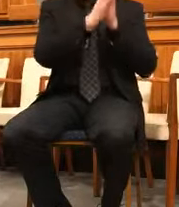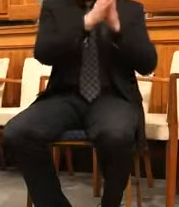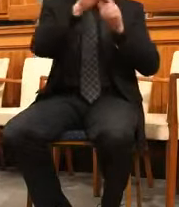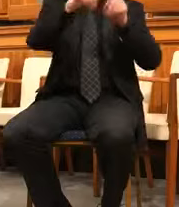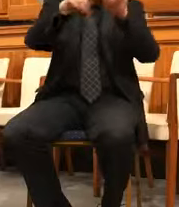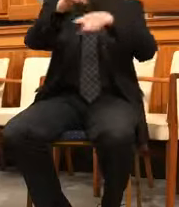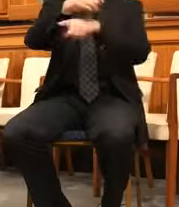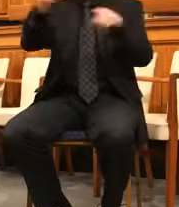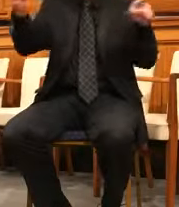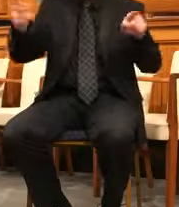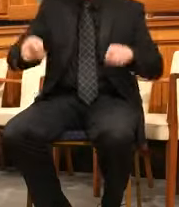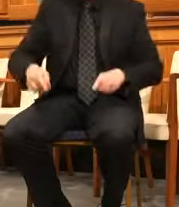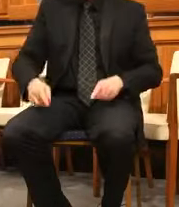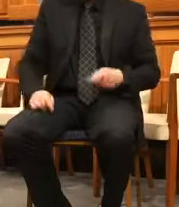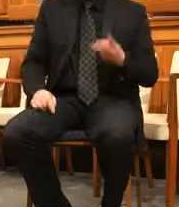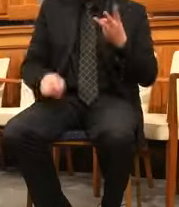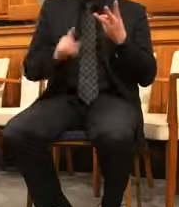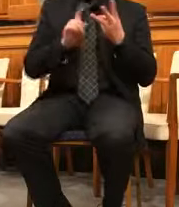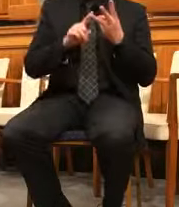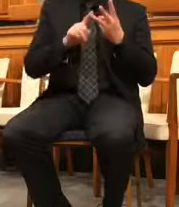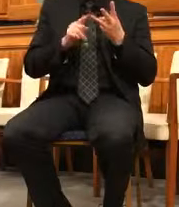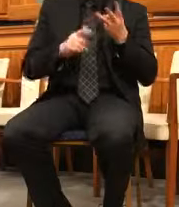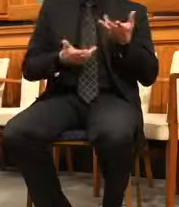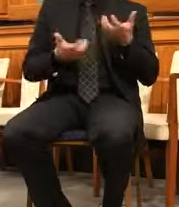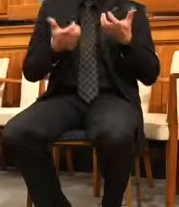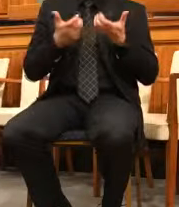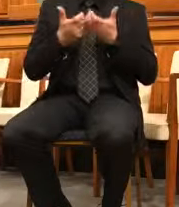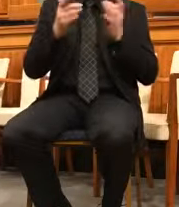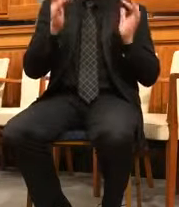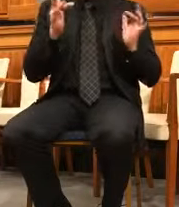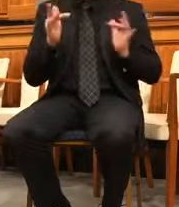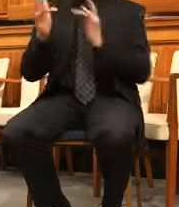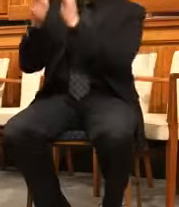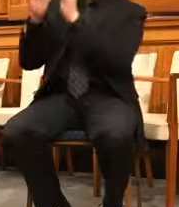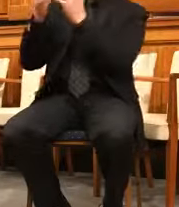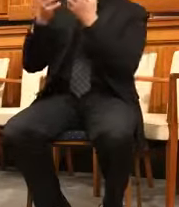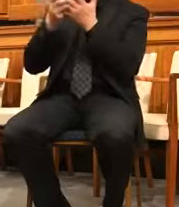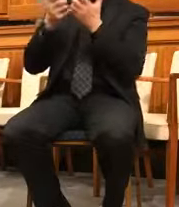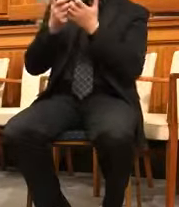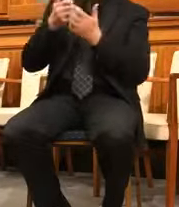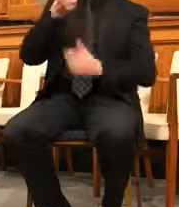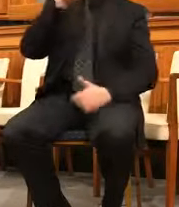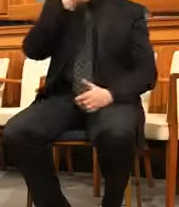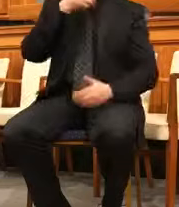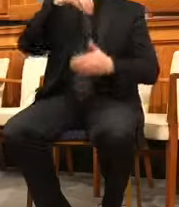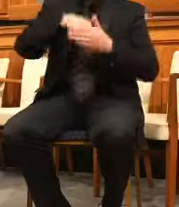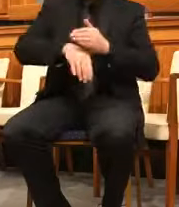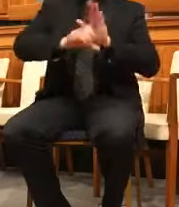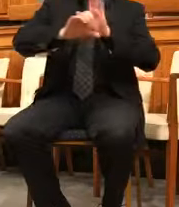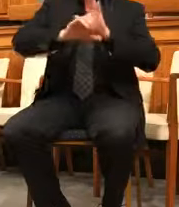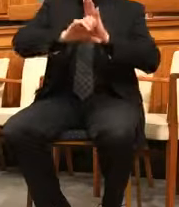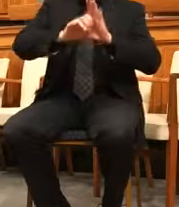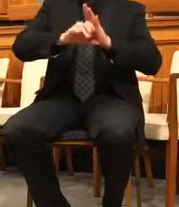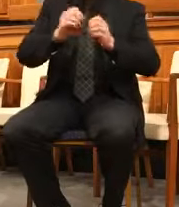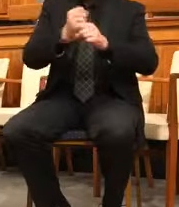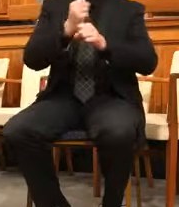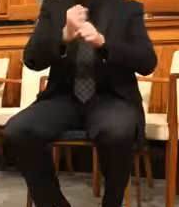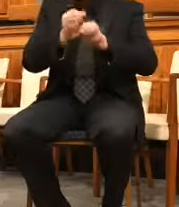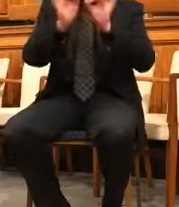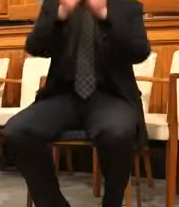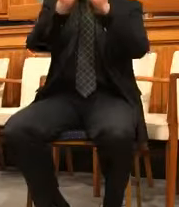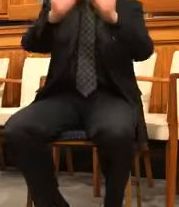be approached by ceremonies. You'd be amazed how widespread this has been. And maybe you've